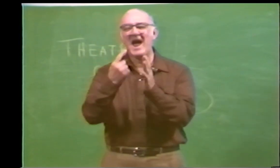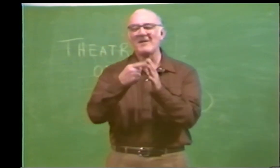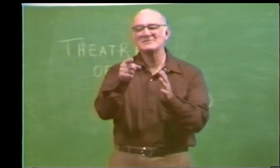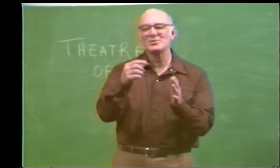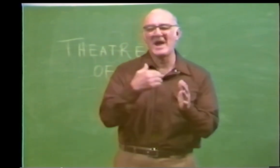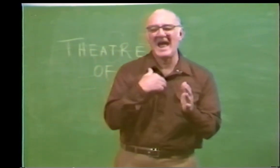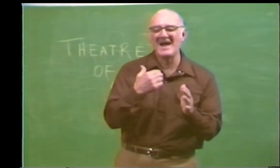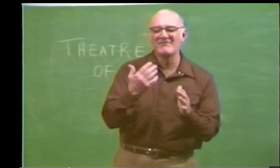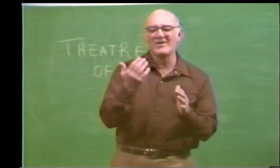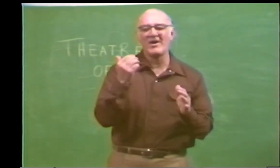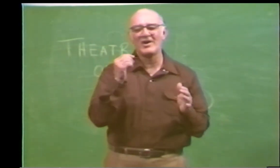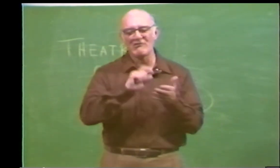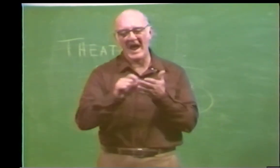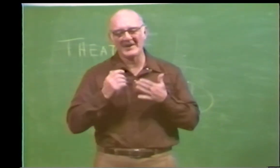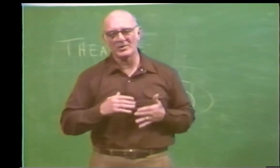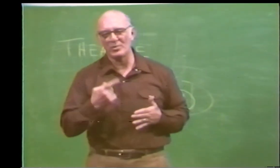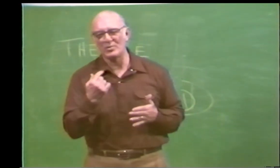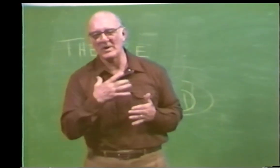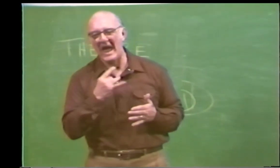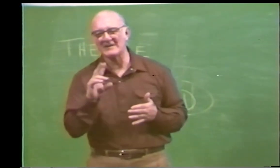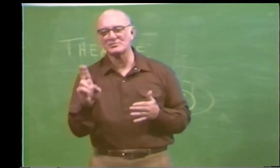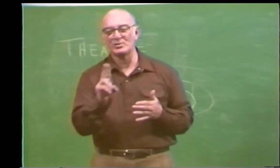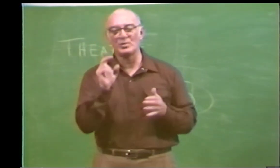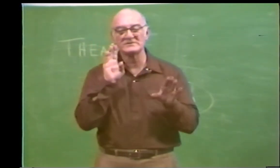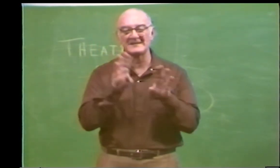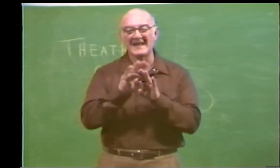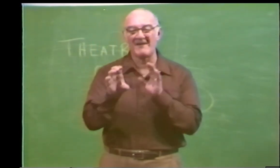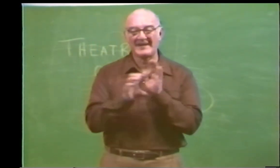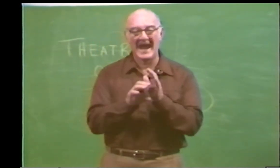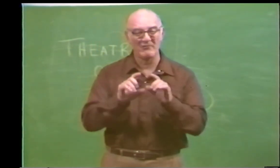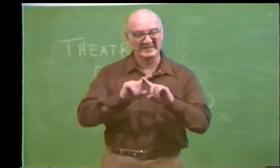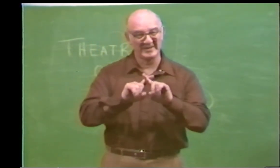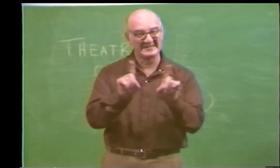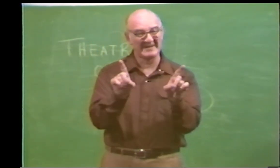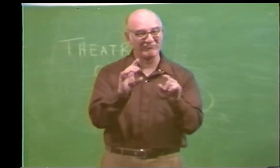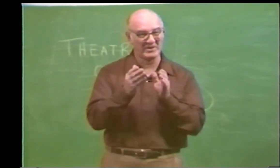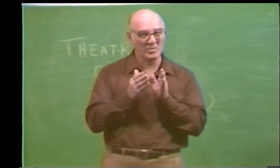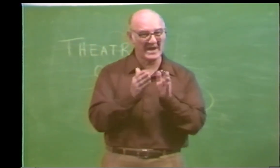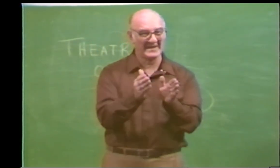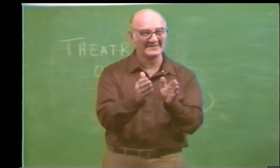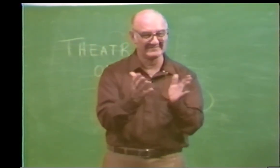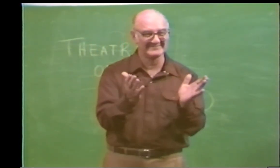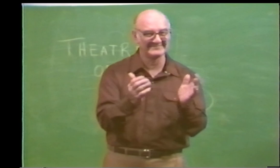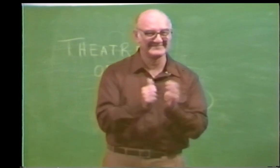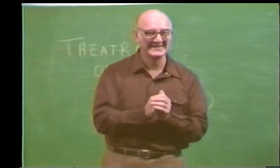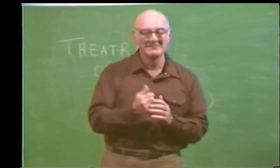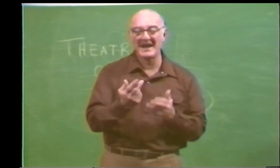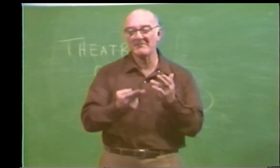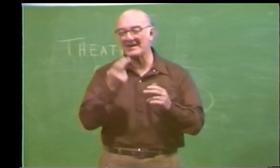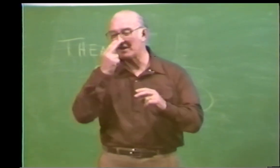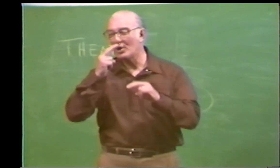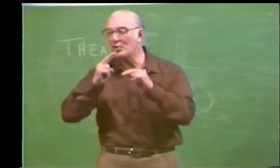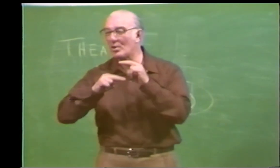Sometimes you have a writer who likes to use a deaf character in a different way. Maybe